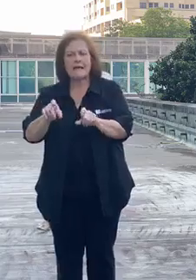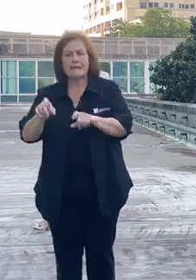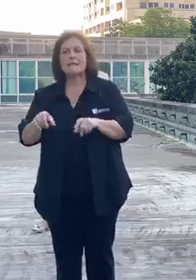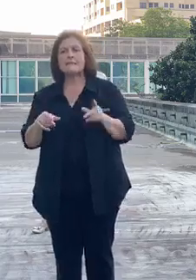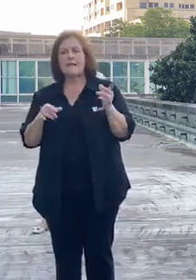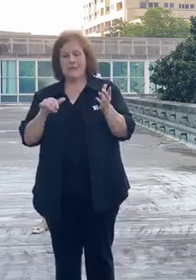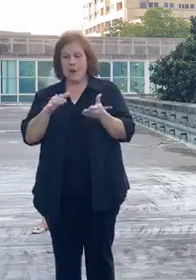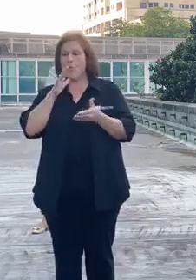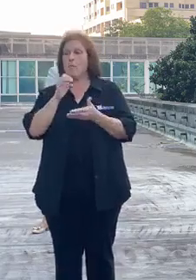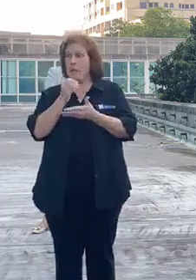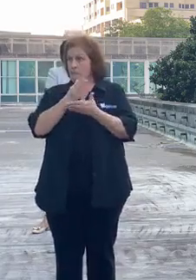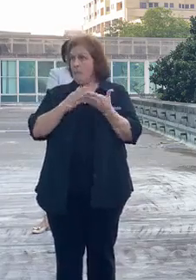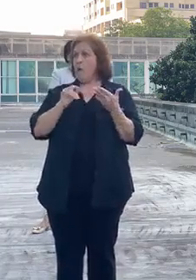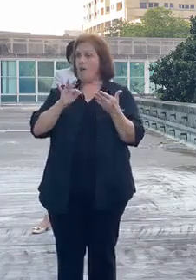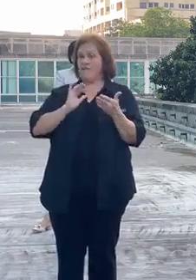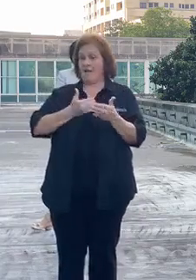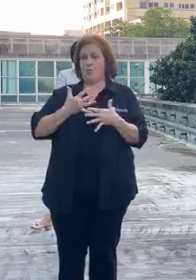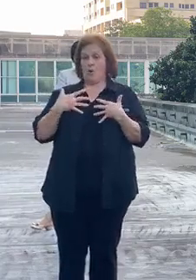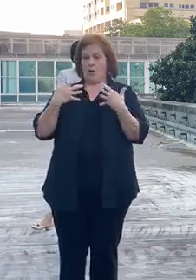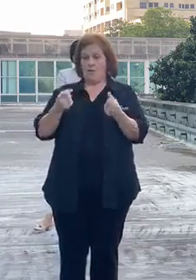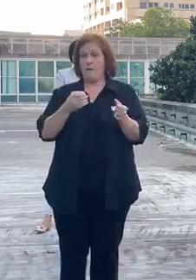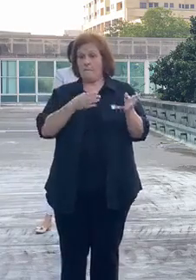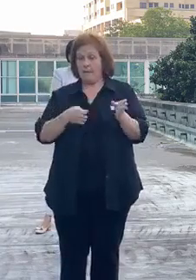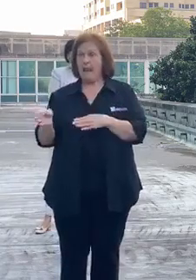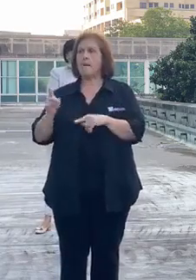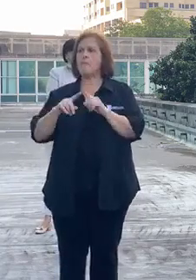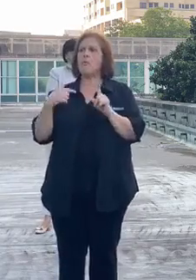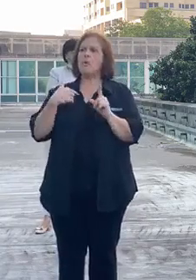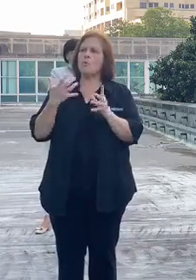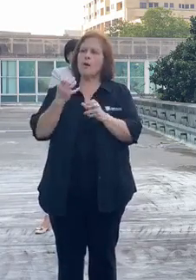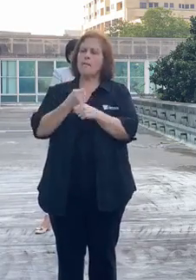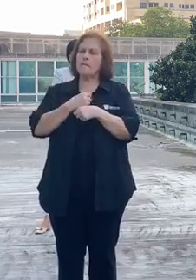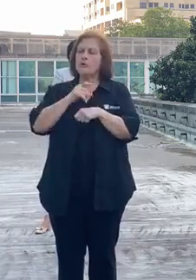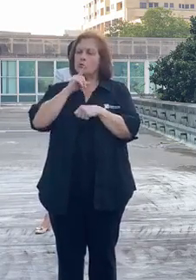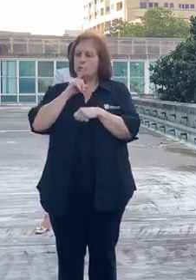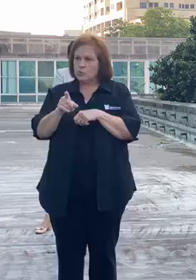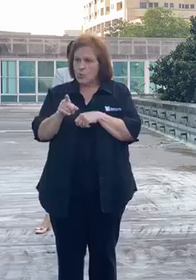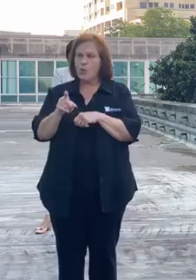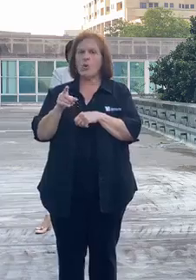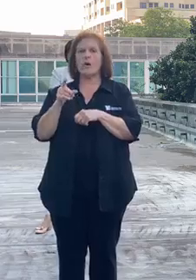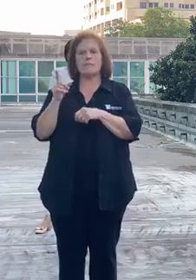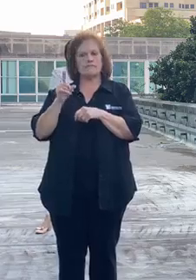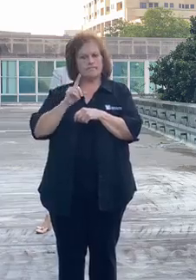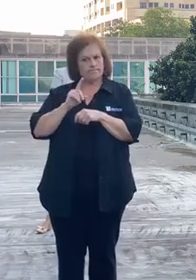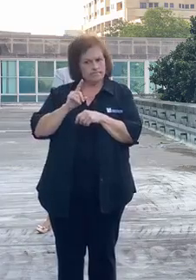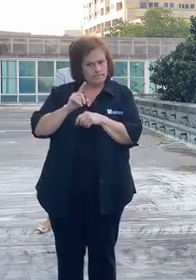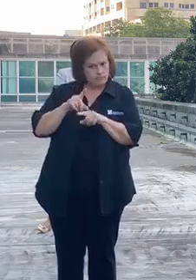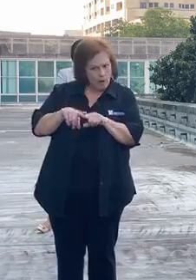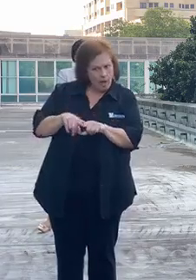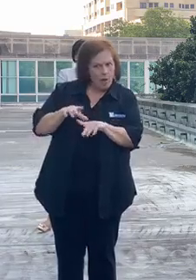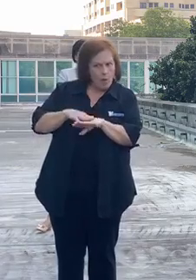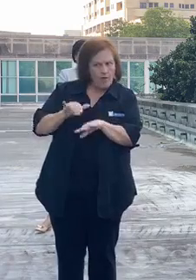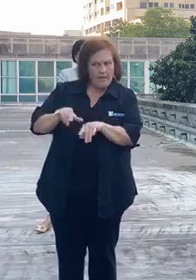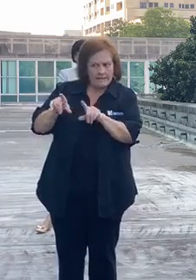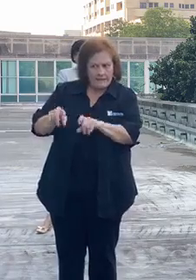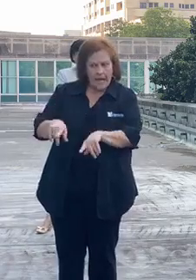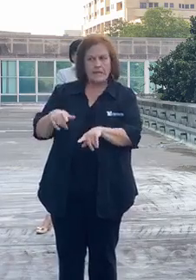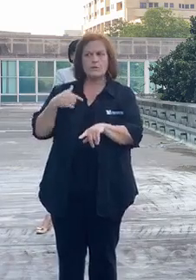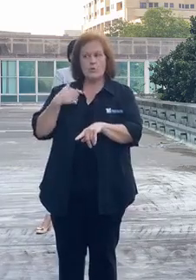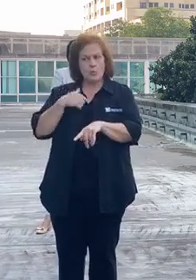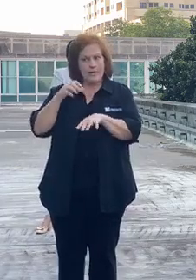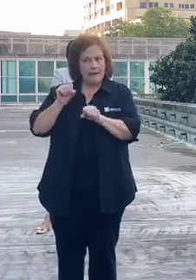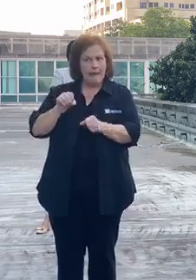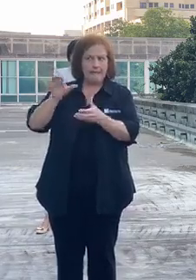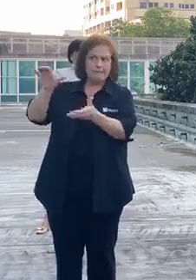These will be a part of our recovery, but we also want to make sure that they are reliable and that we can rapidly